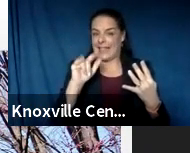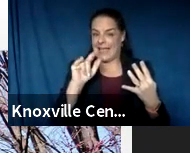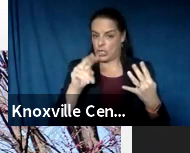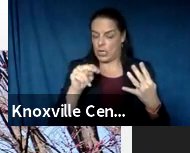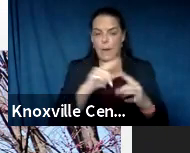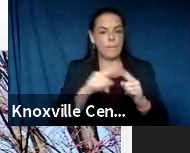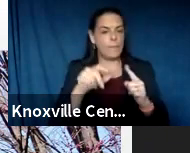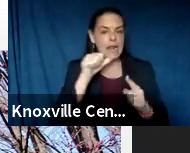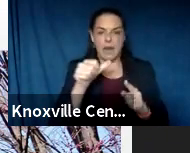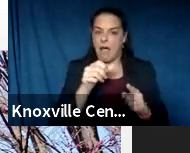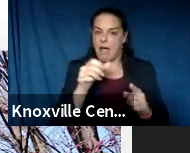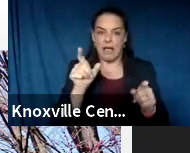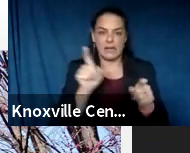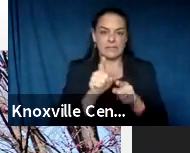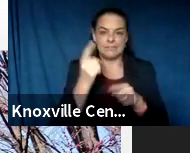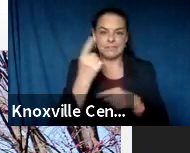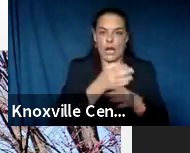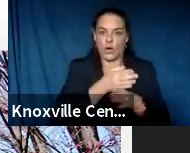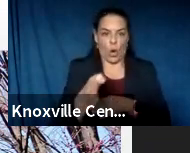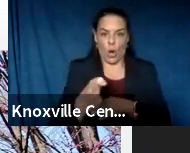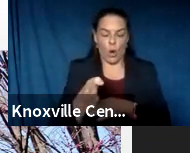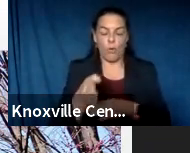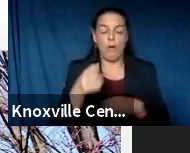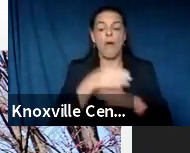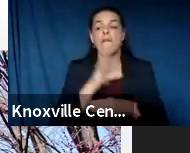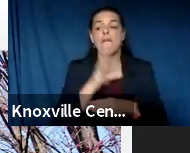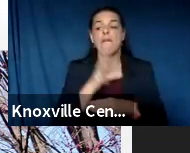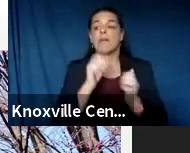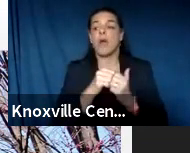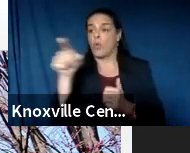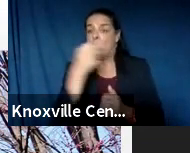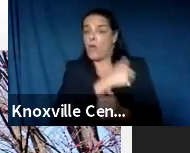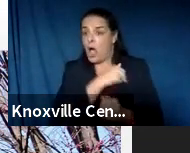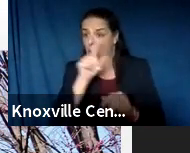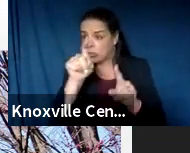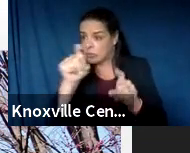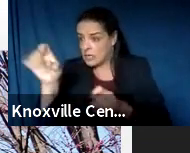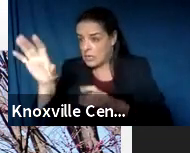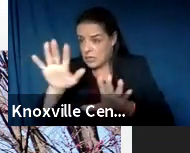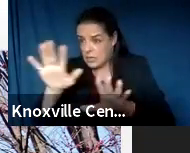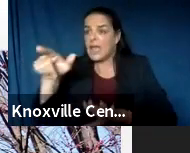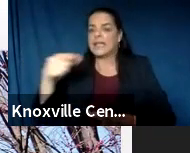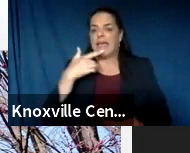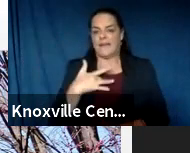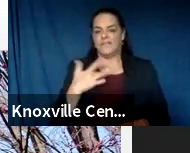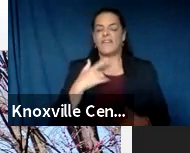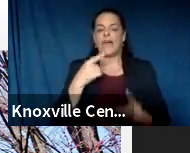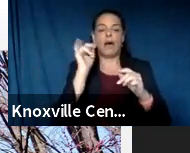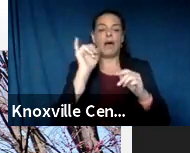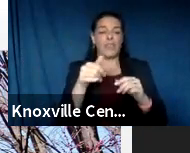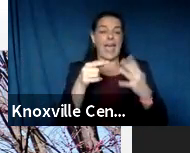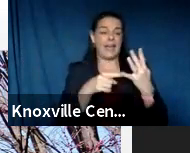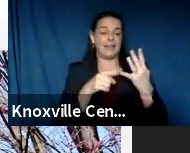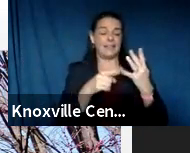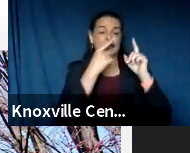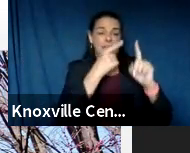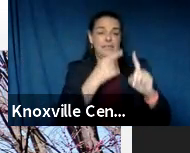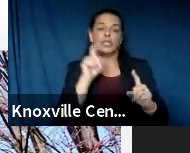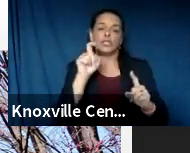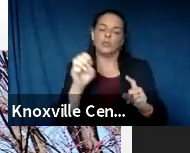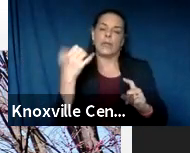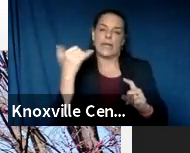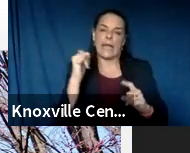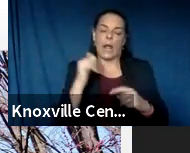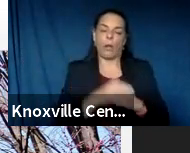on consecutive days. After speaking with our hospital partners, they stated their benchmark should be represented as yellow. The hospital